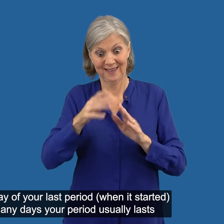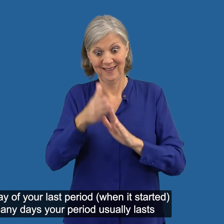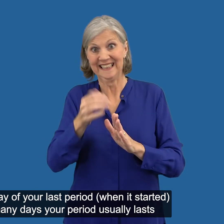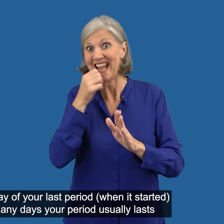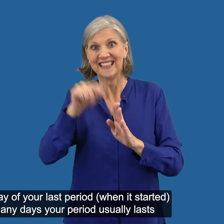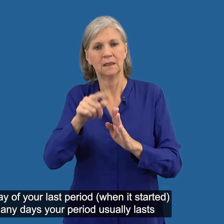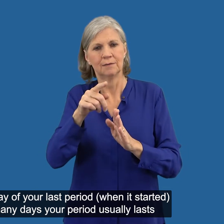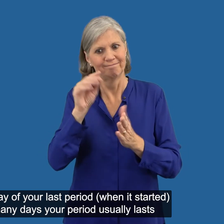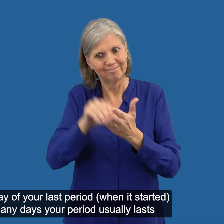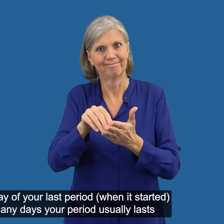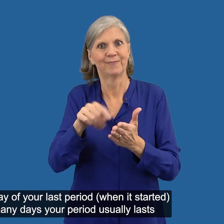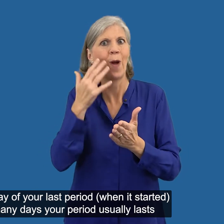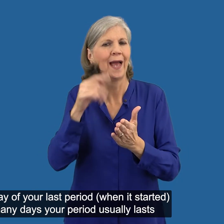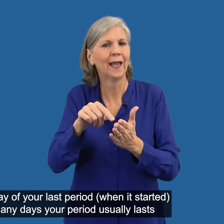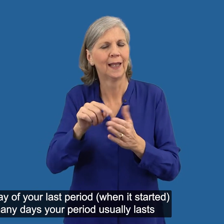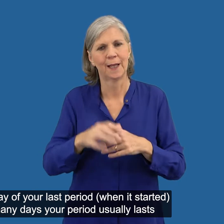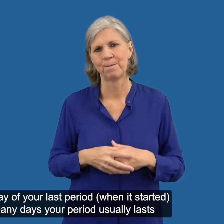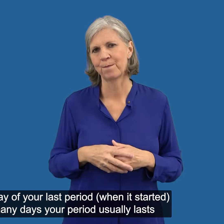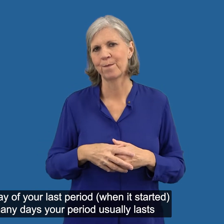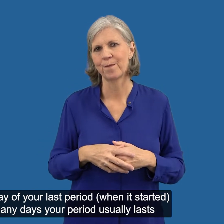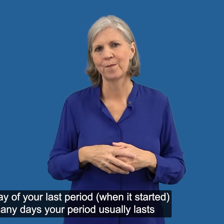The first day of your last period, when it started.